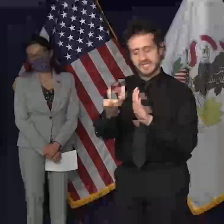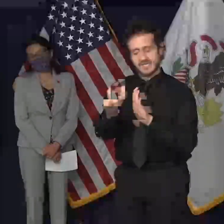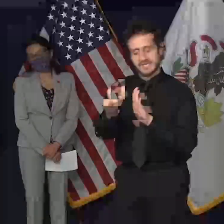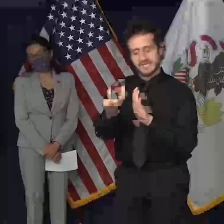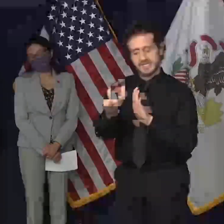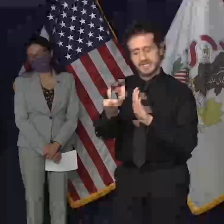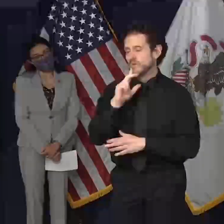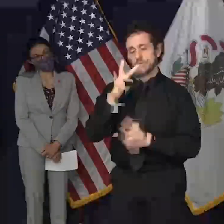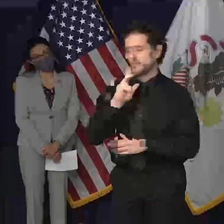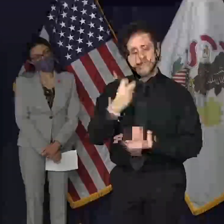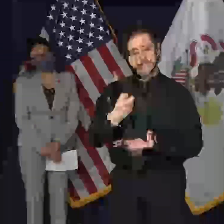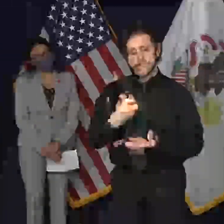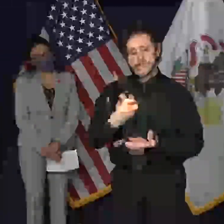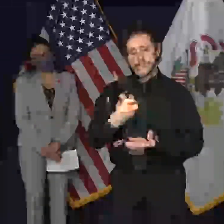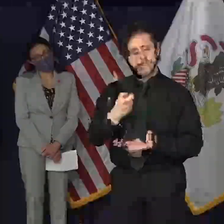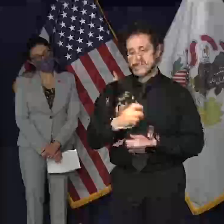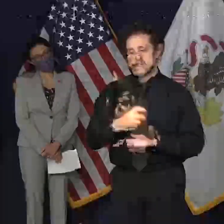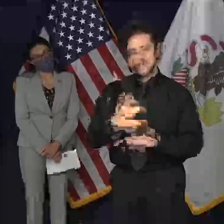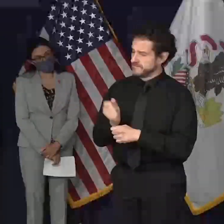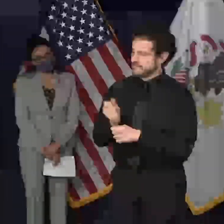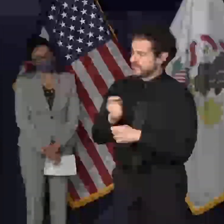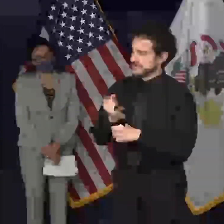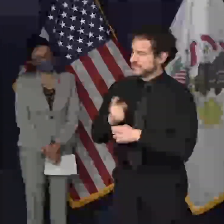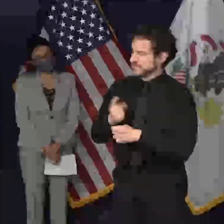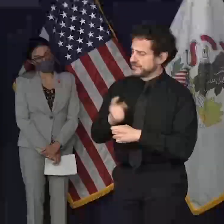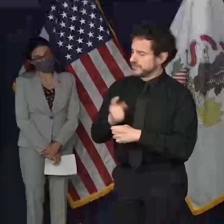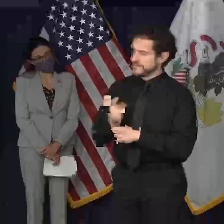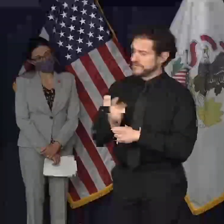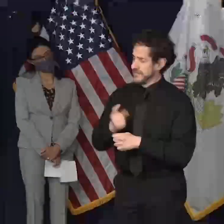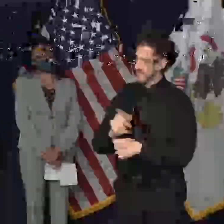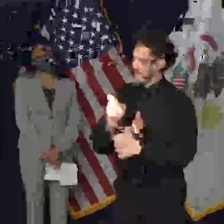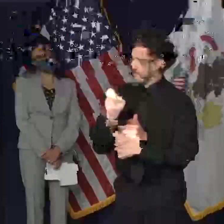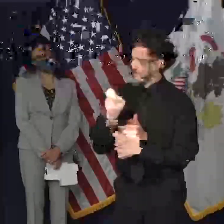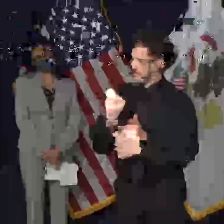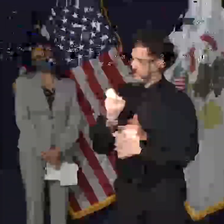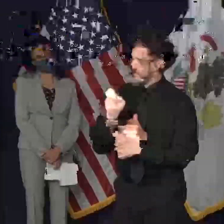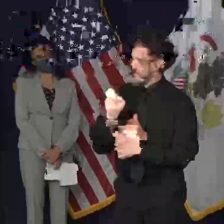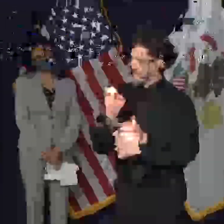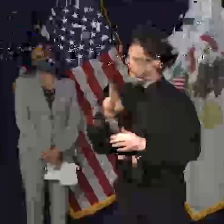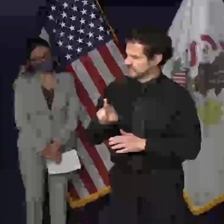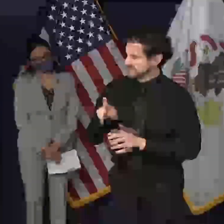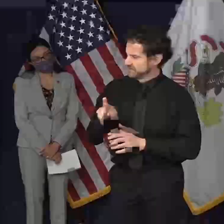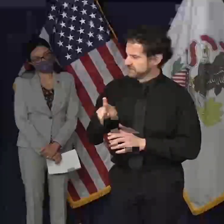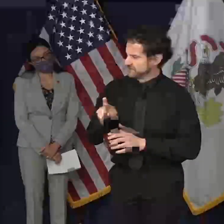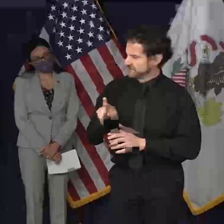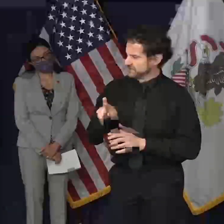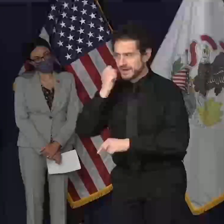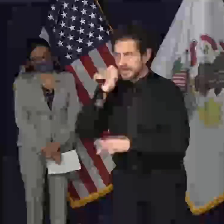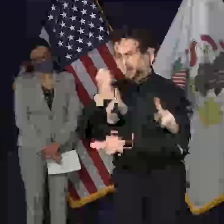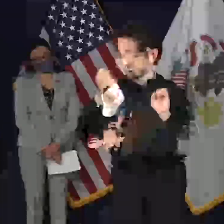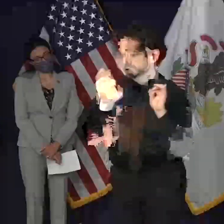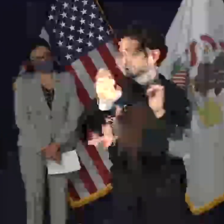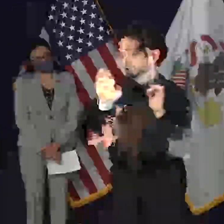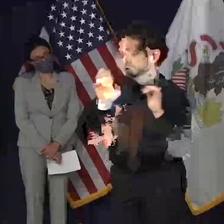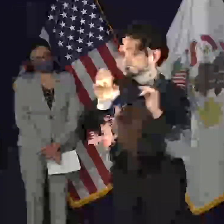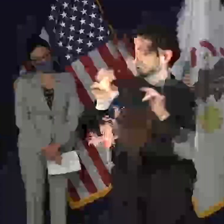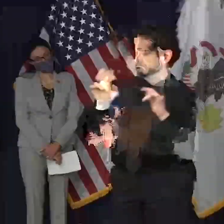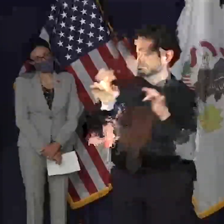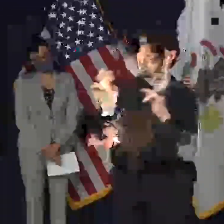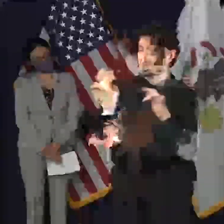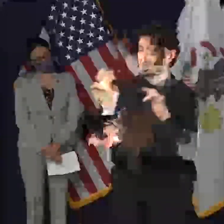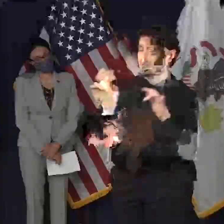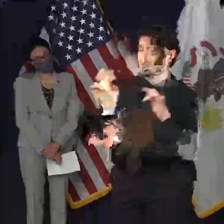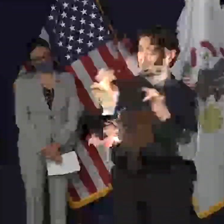state fairs. You know, I've been to the state fairs. I think many people have. You know that this will be many people packed